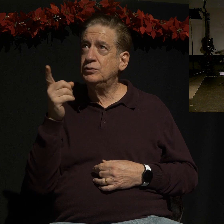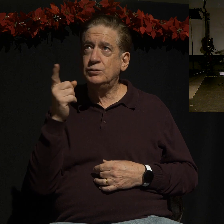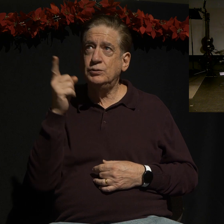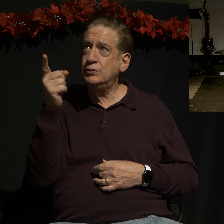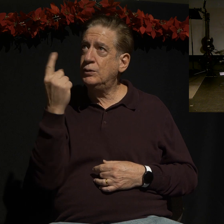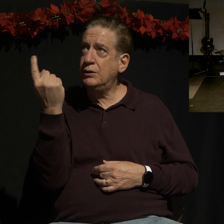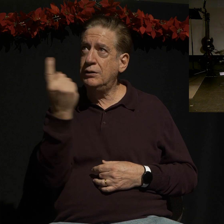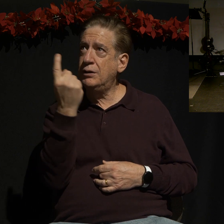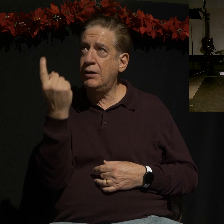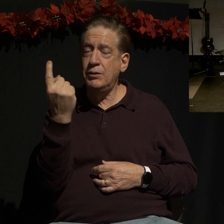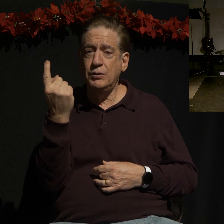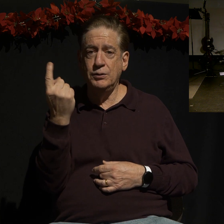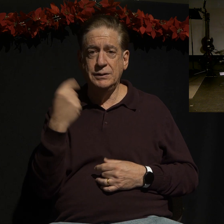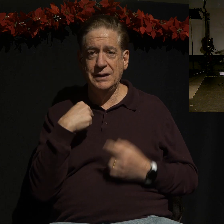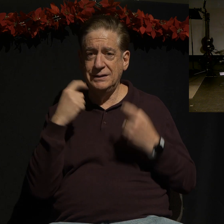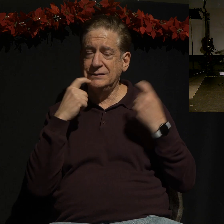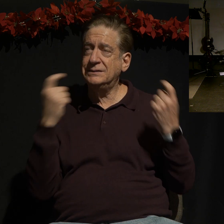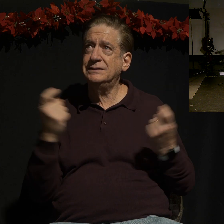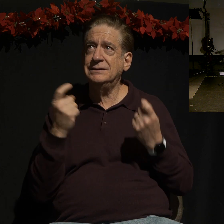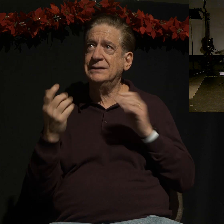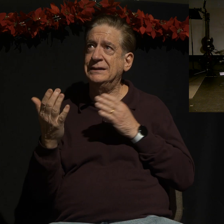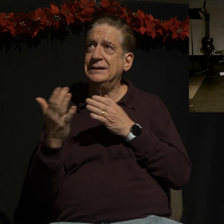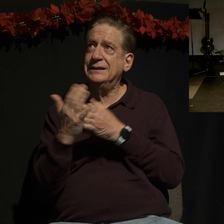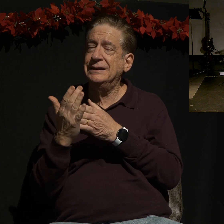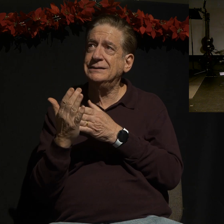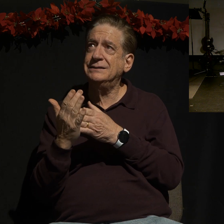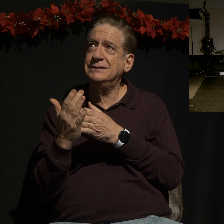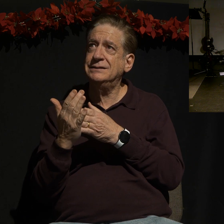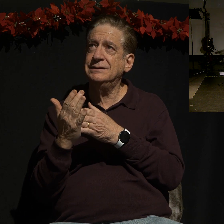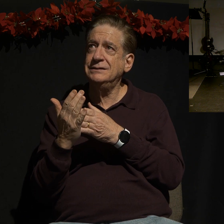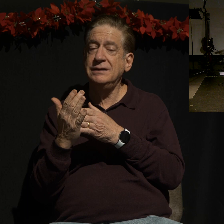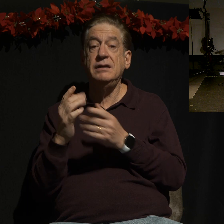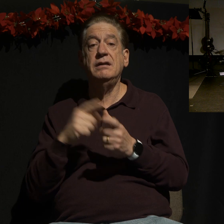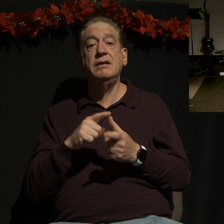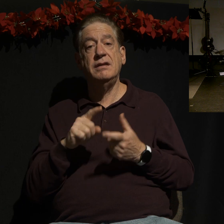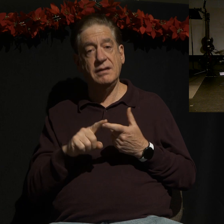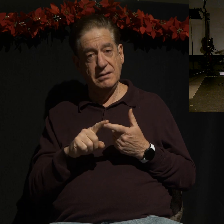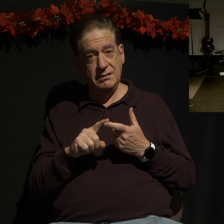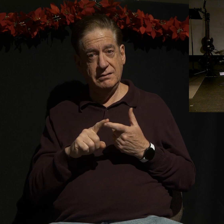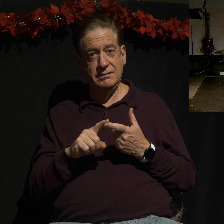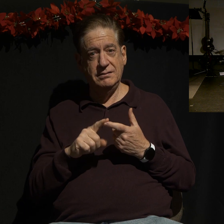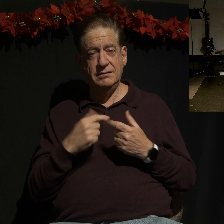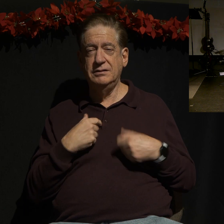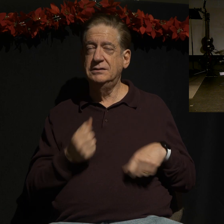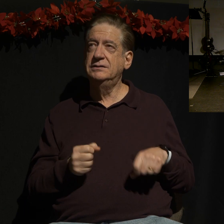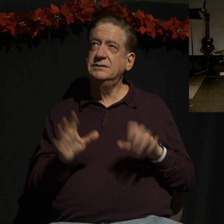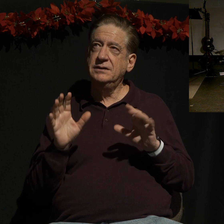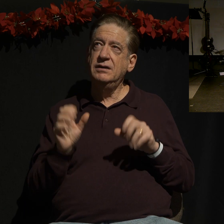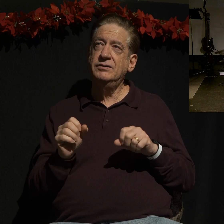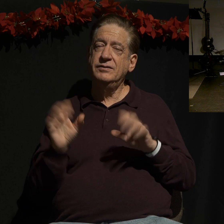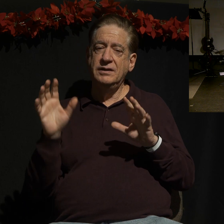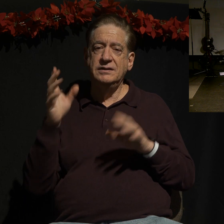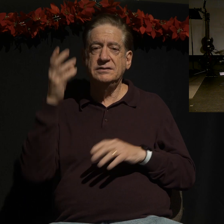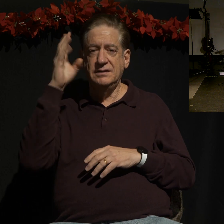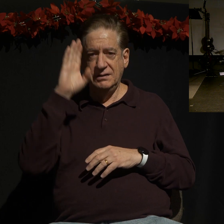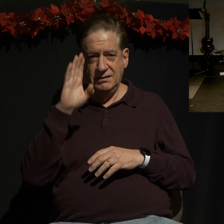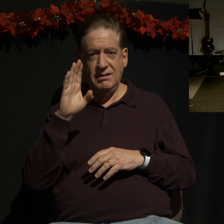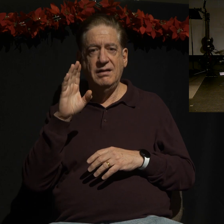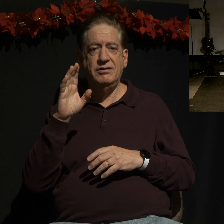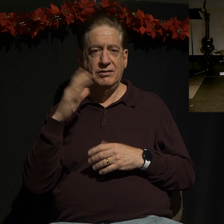you alone have I sinned against. Then our sacrifices to God are